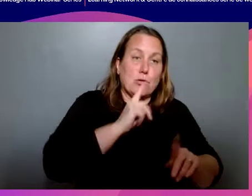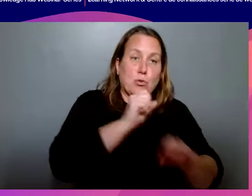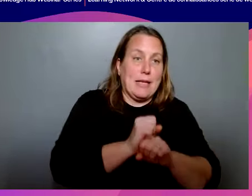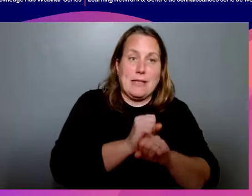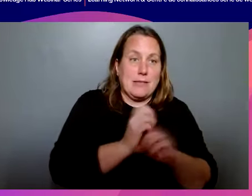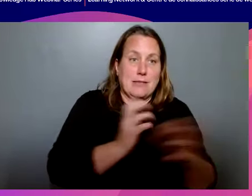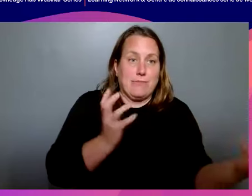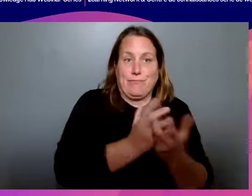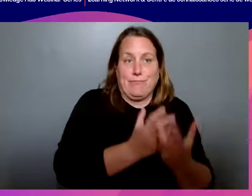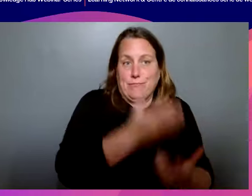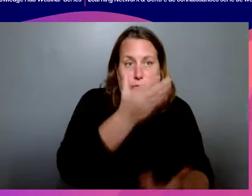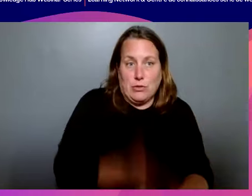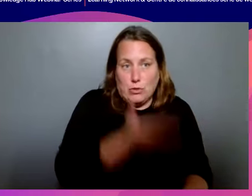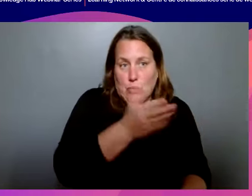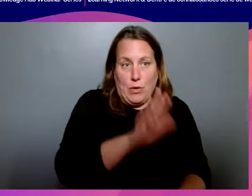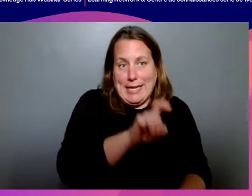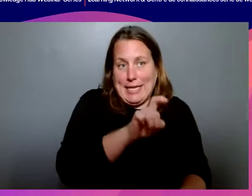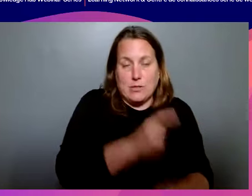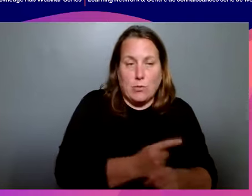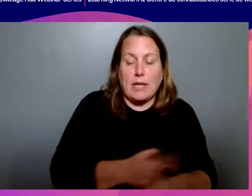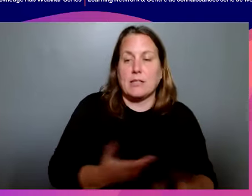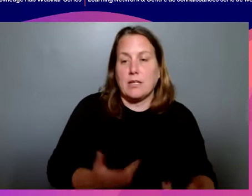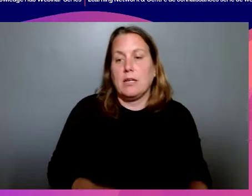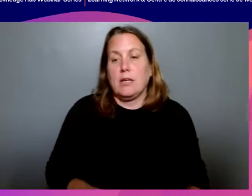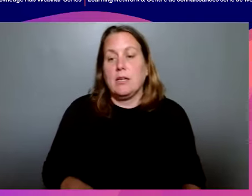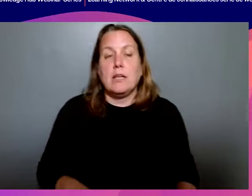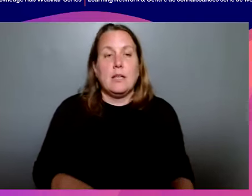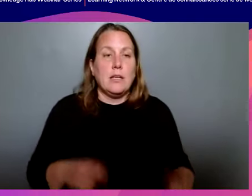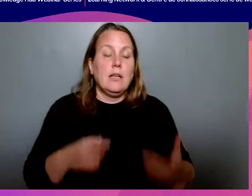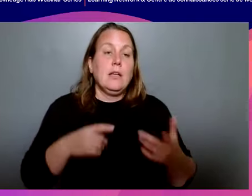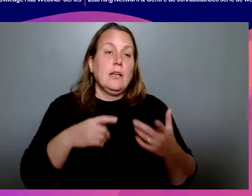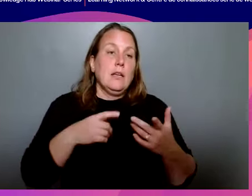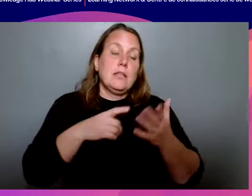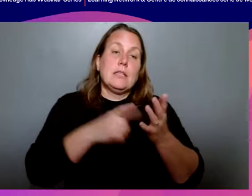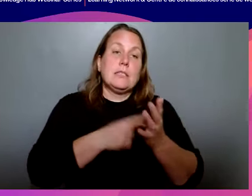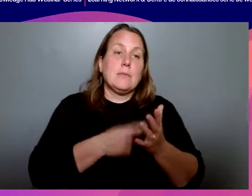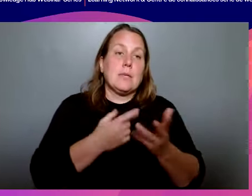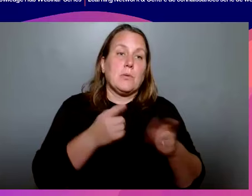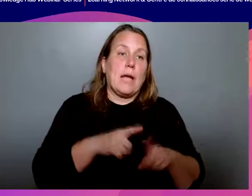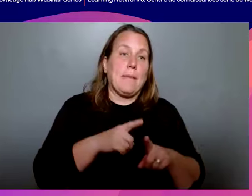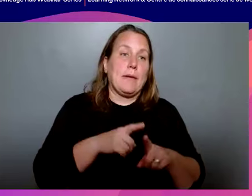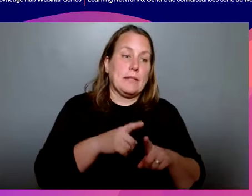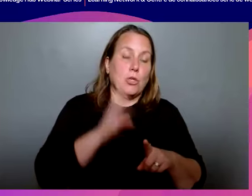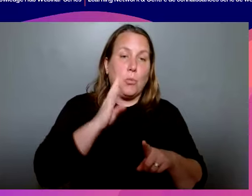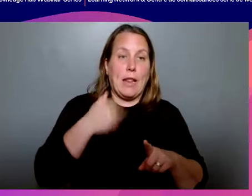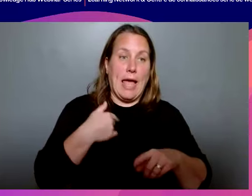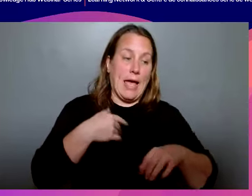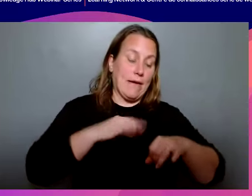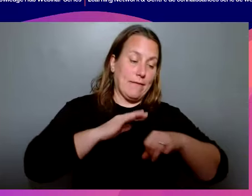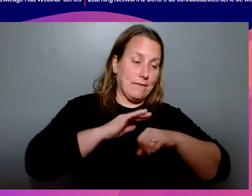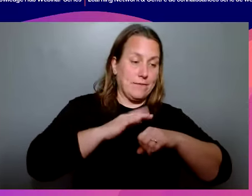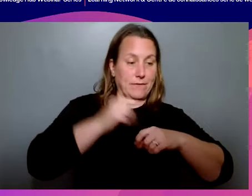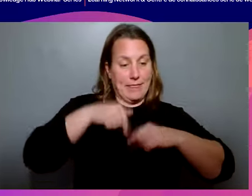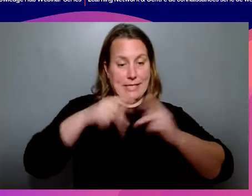like this, that can be a protective factor, but it doesn't change the fact that the movement has historically